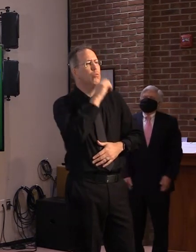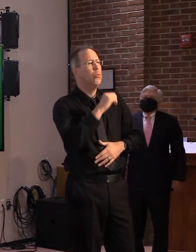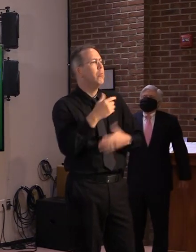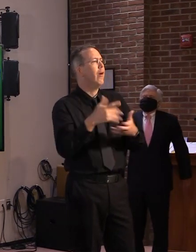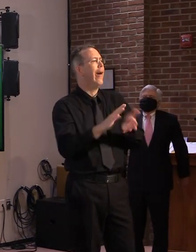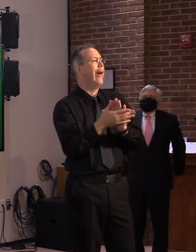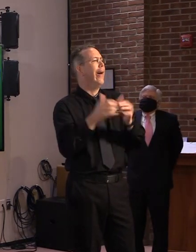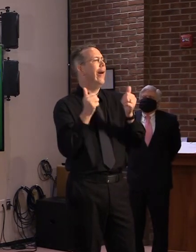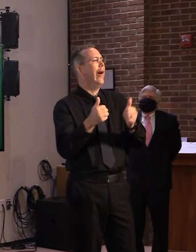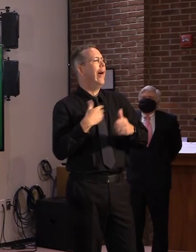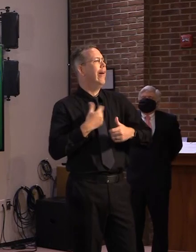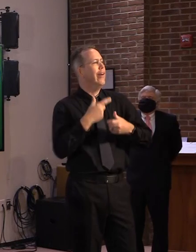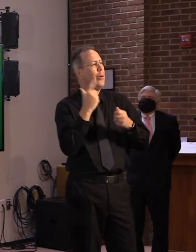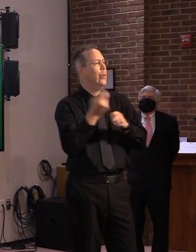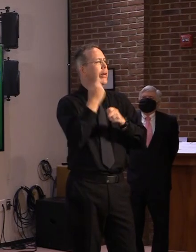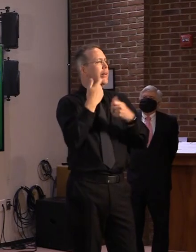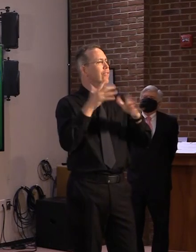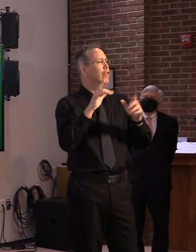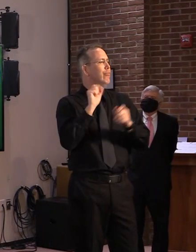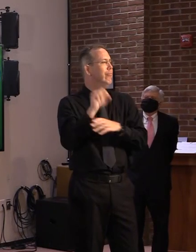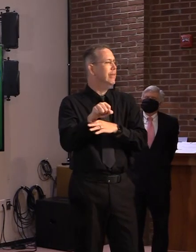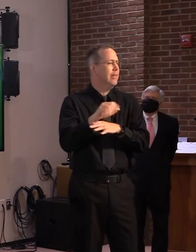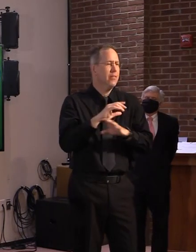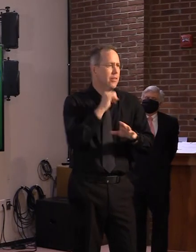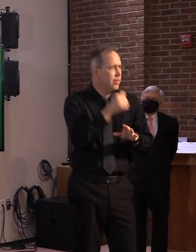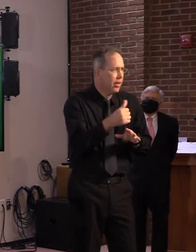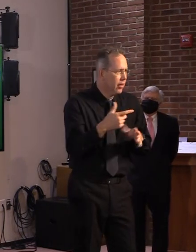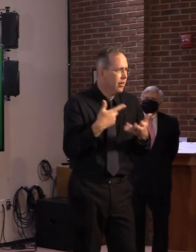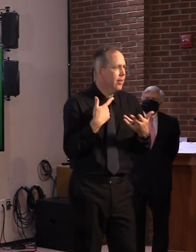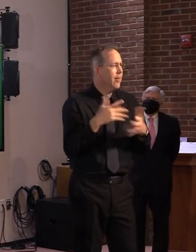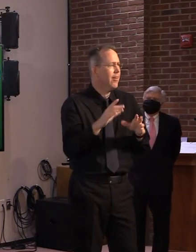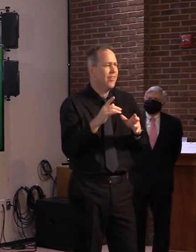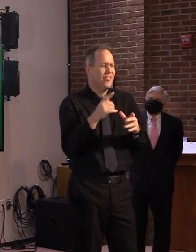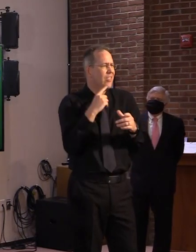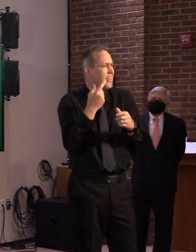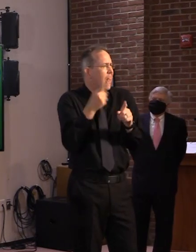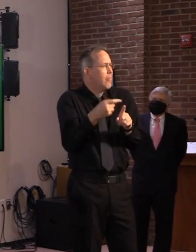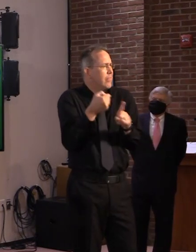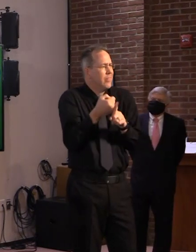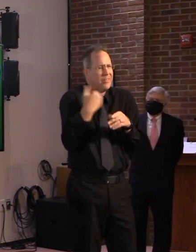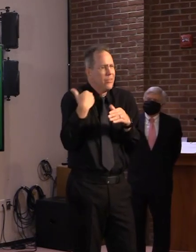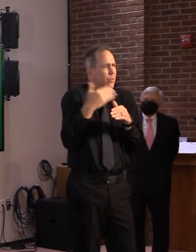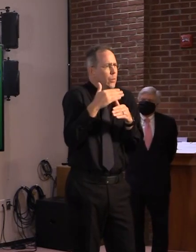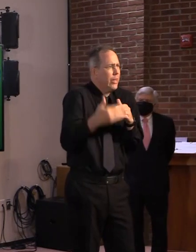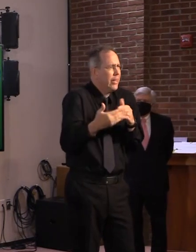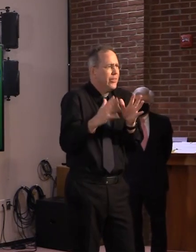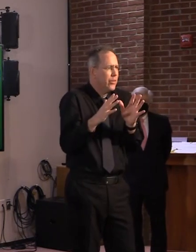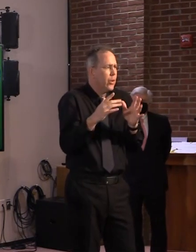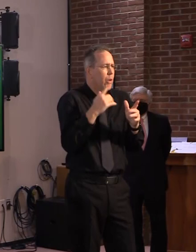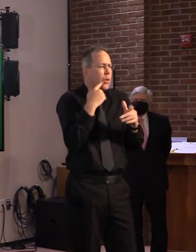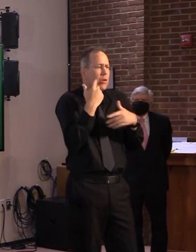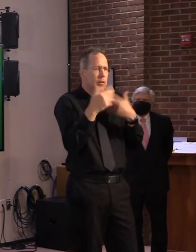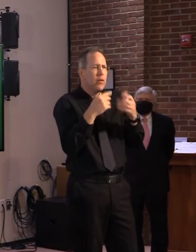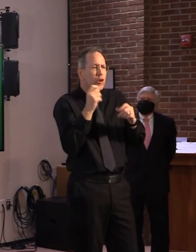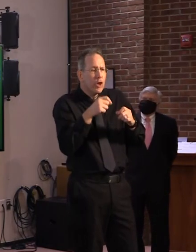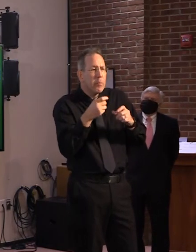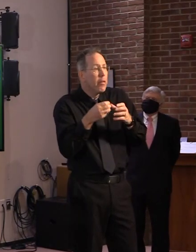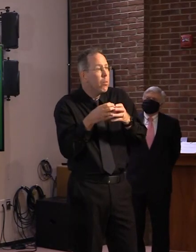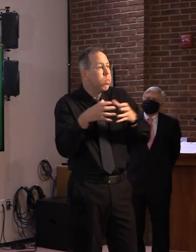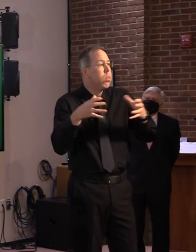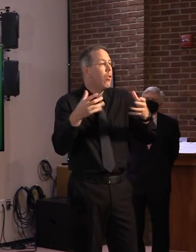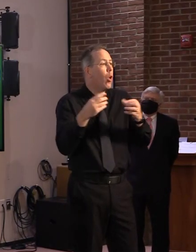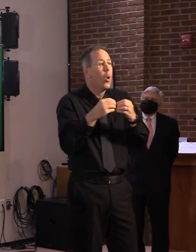and there's no increase in activity and it's stable. We do think we are actually doing a nice job